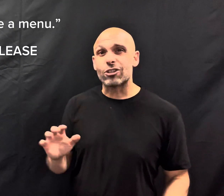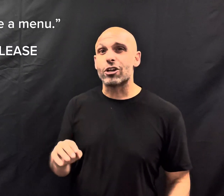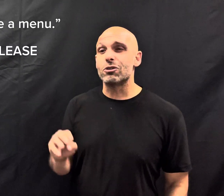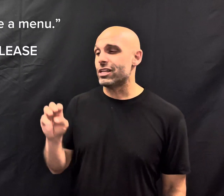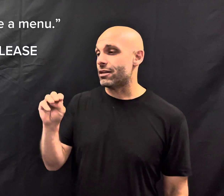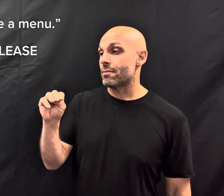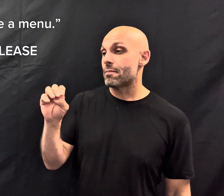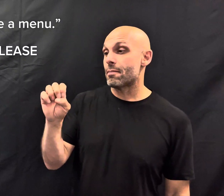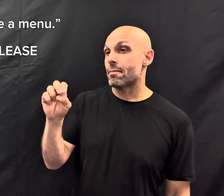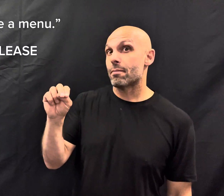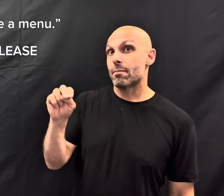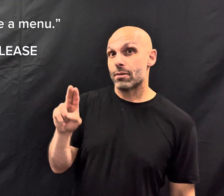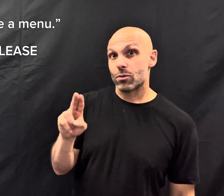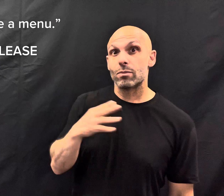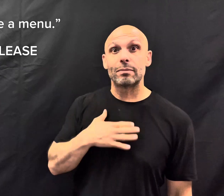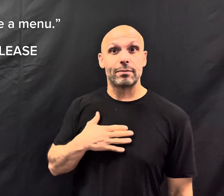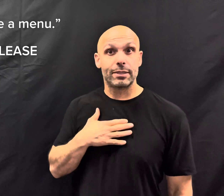you need.